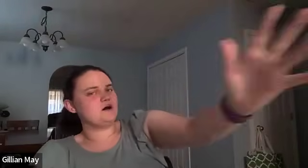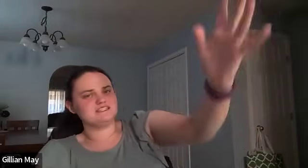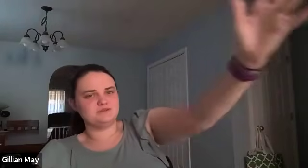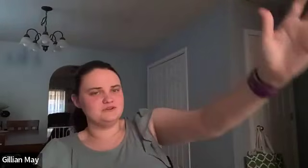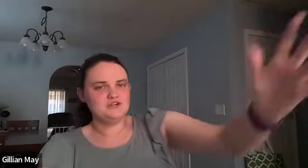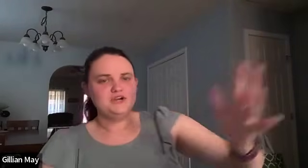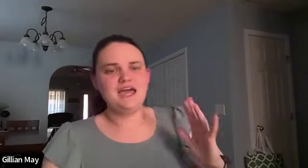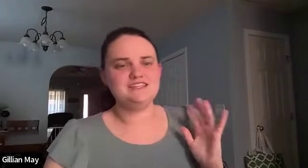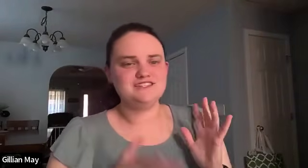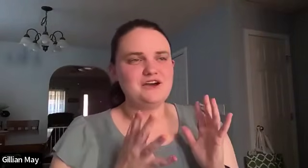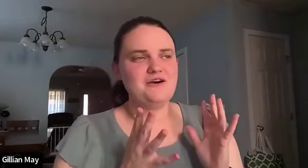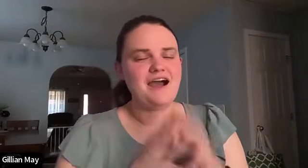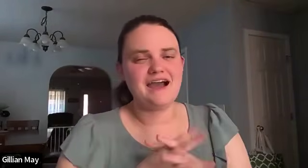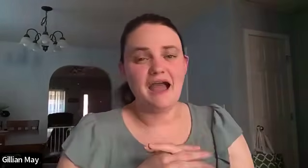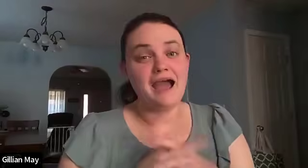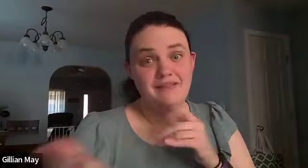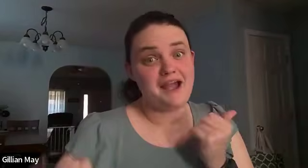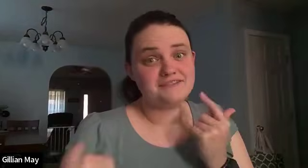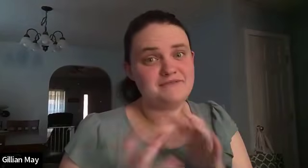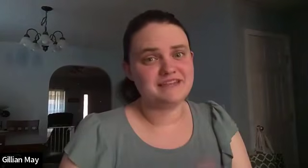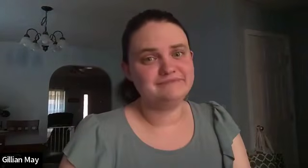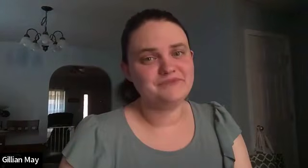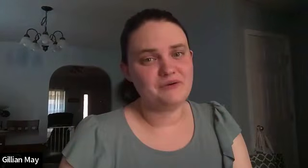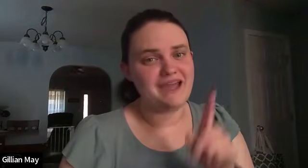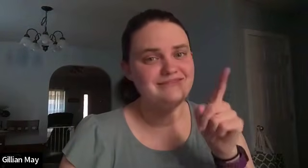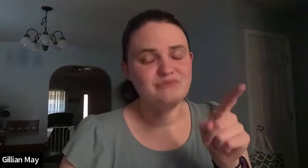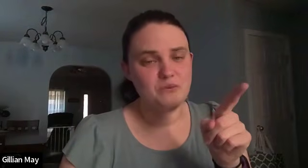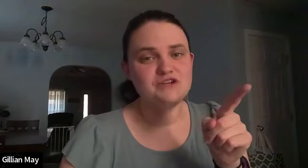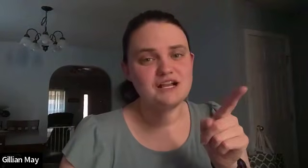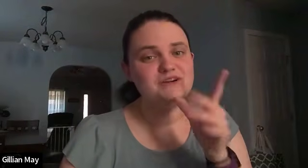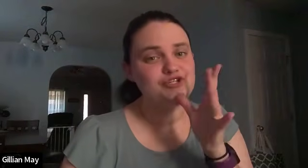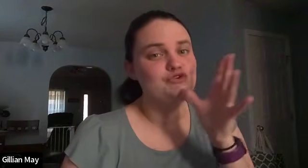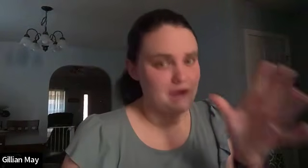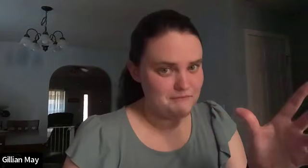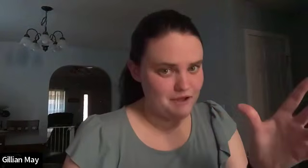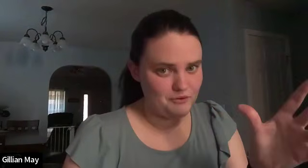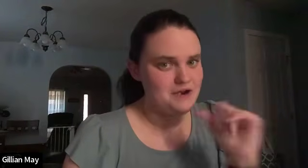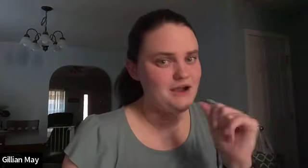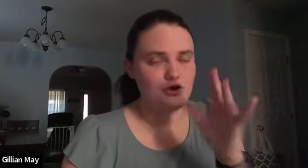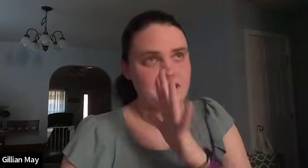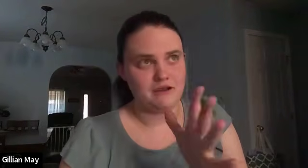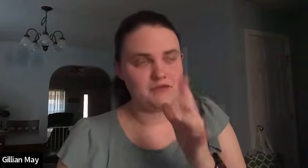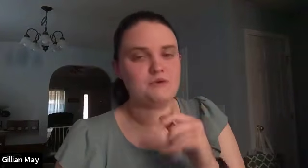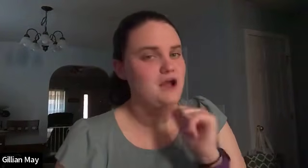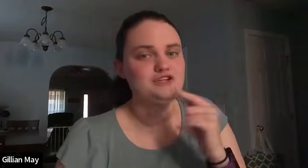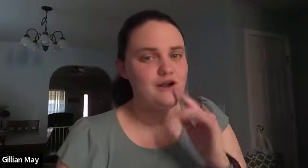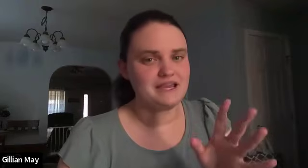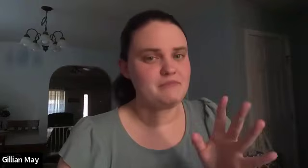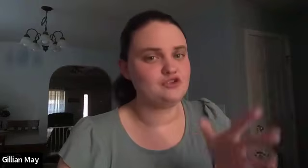as possible. And so I laughed. I was like, okay, but we're talking about your grandmother. We're not our great grandmother. We're not talking about